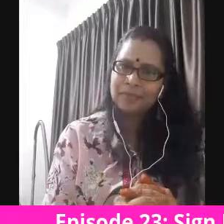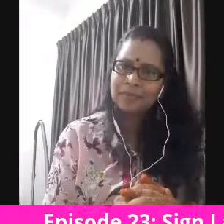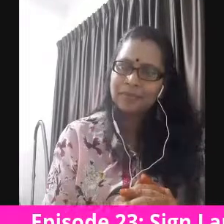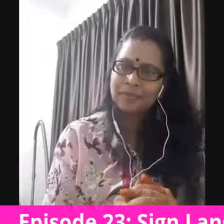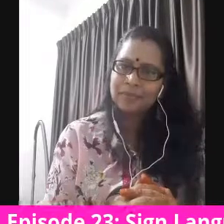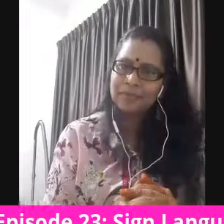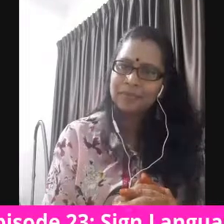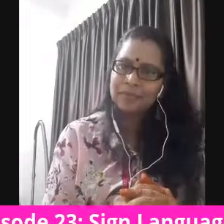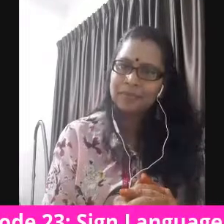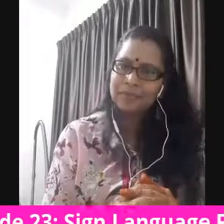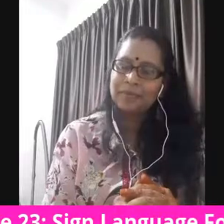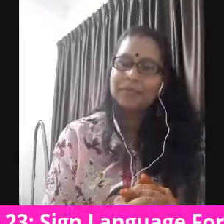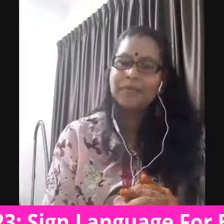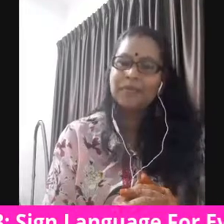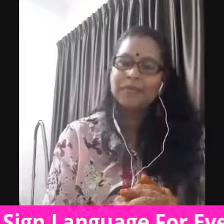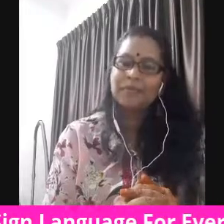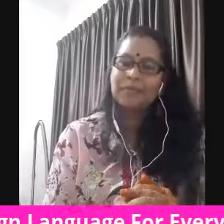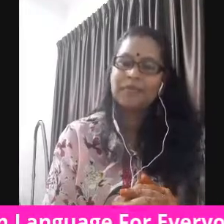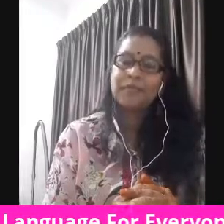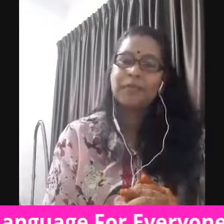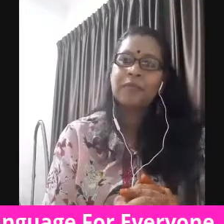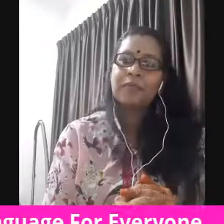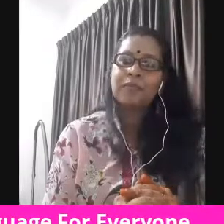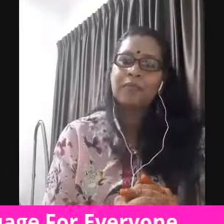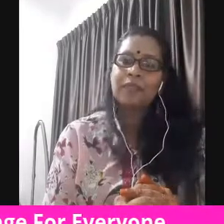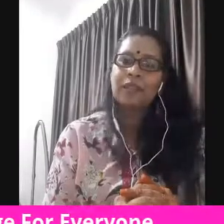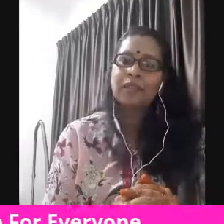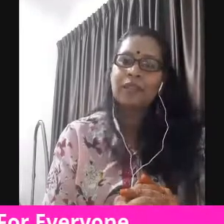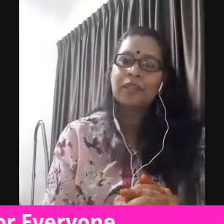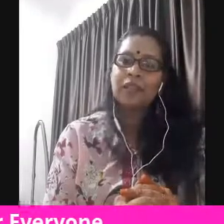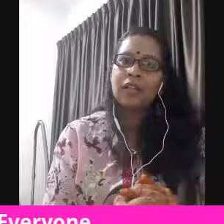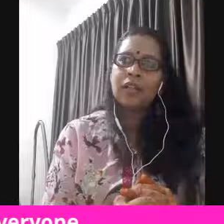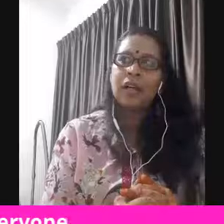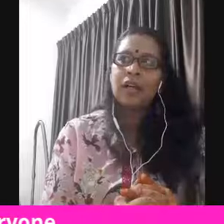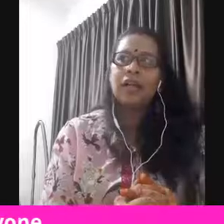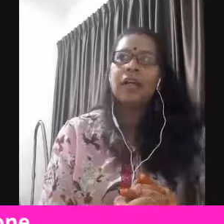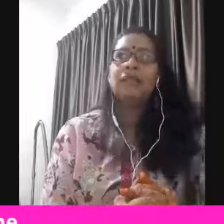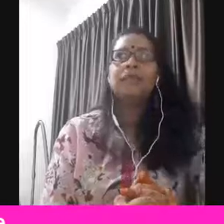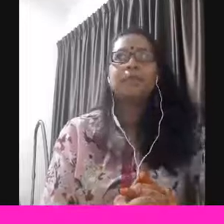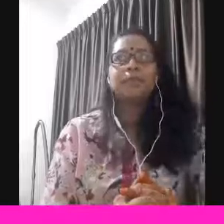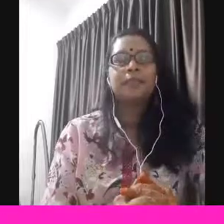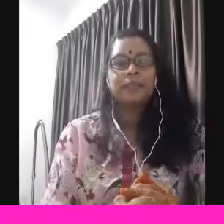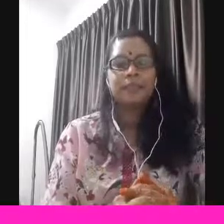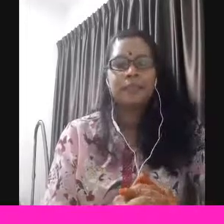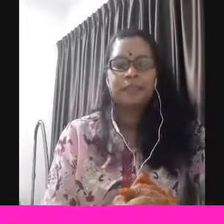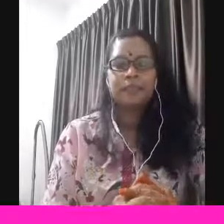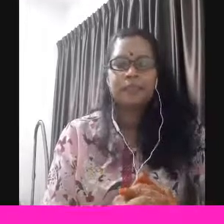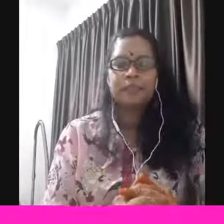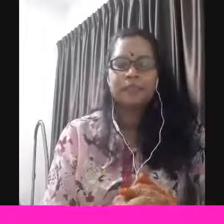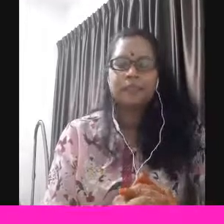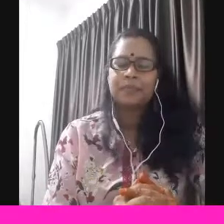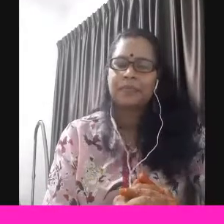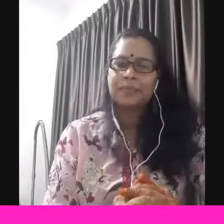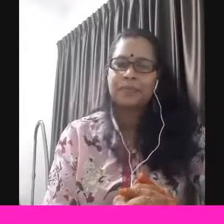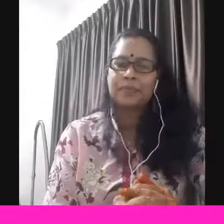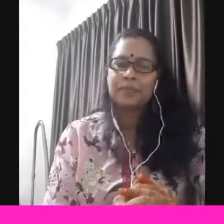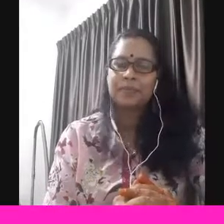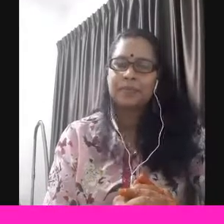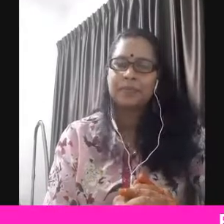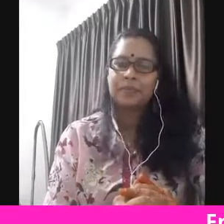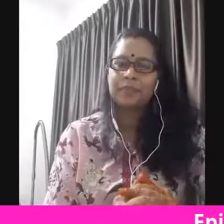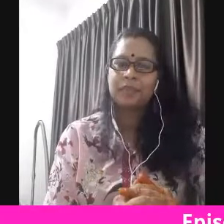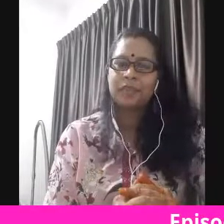any specific level in mastering sign language? I mean, is there any levels like diploma